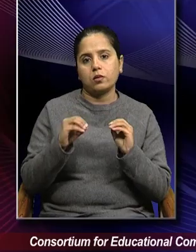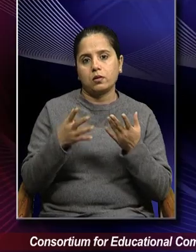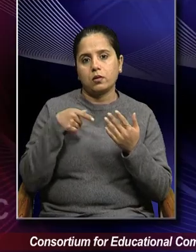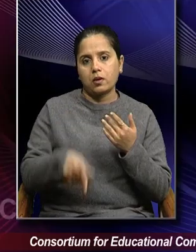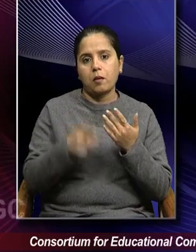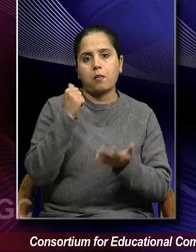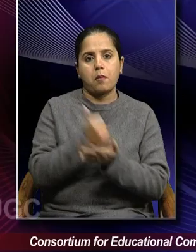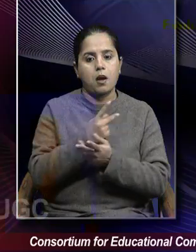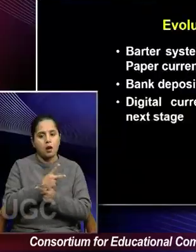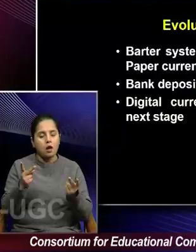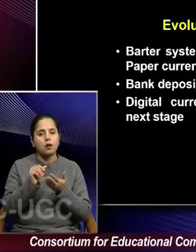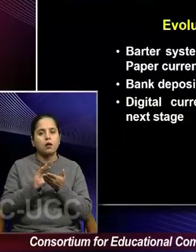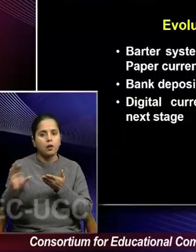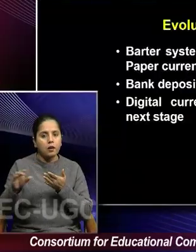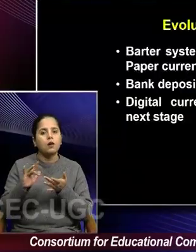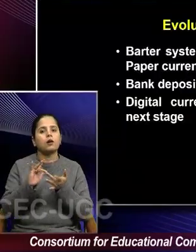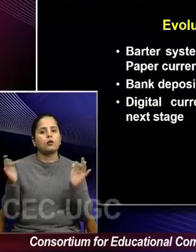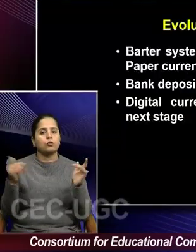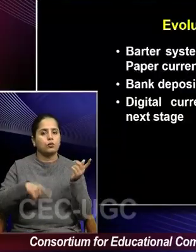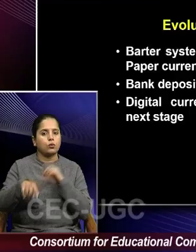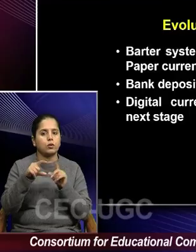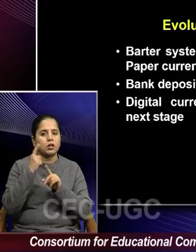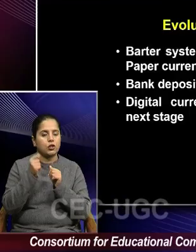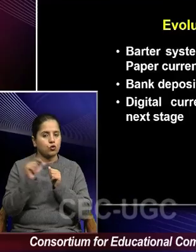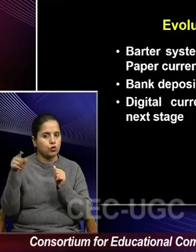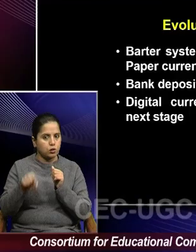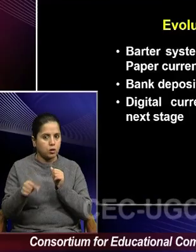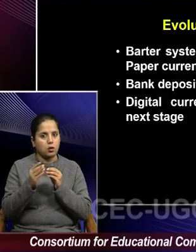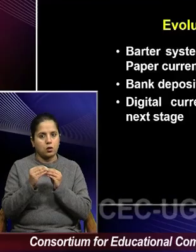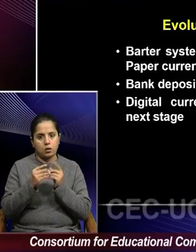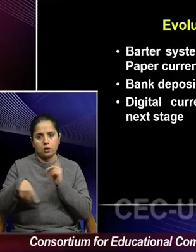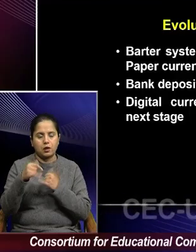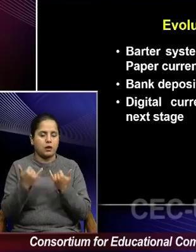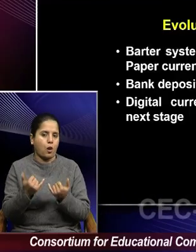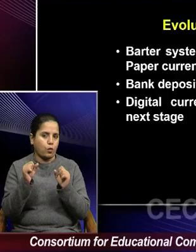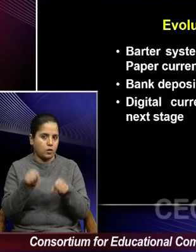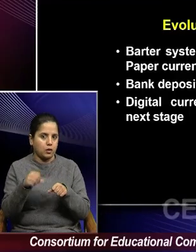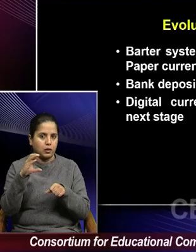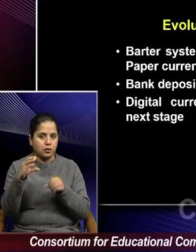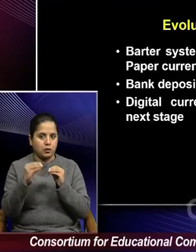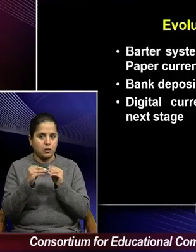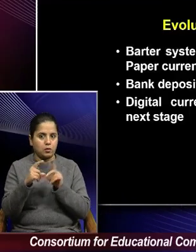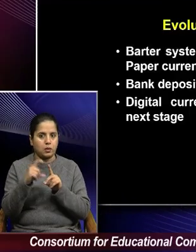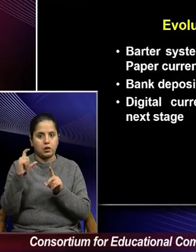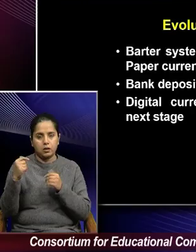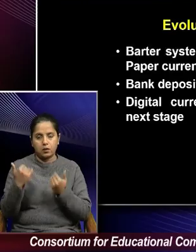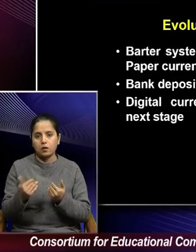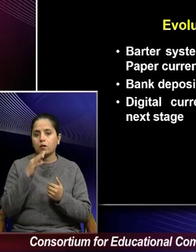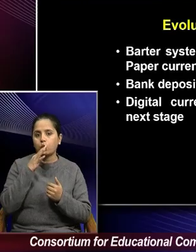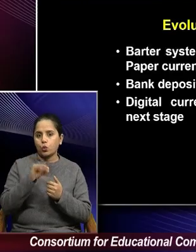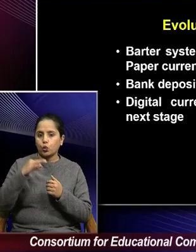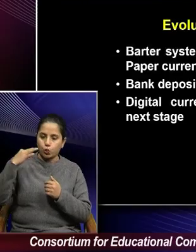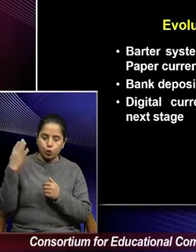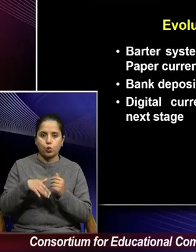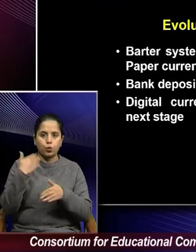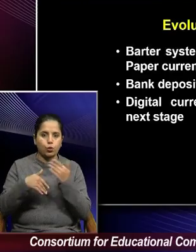bank deposits and electronic money and digital currencies, and now of course the CBDC is actually the new